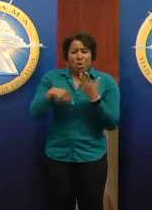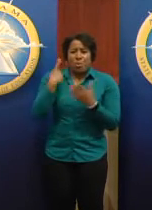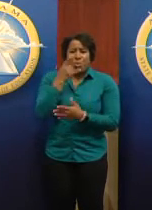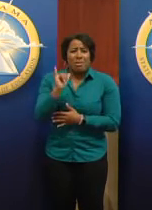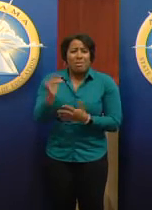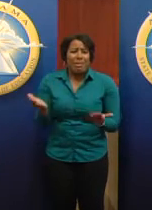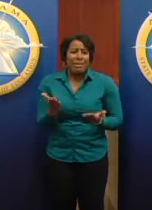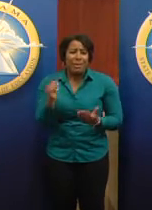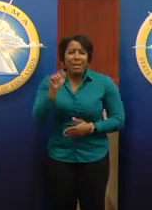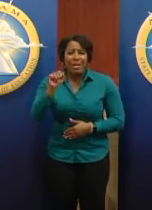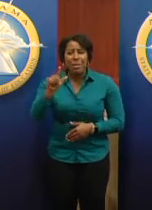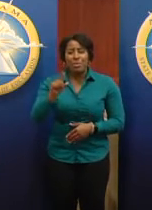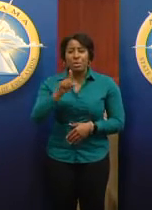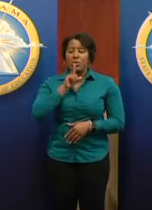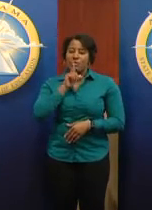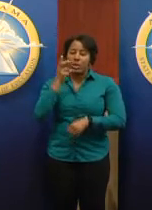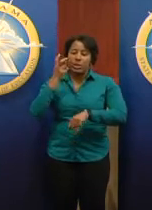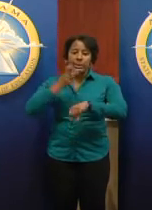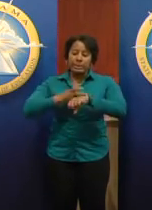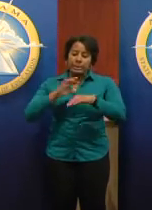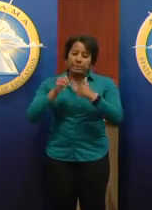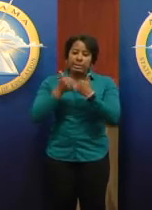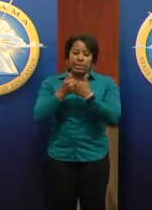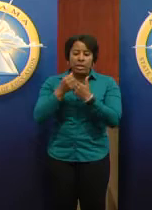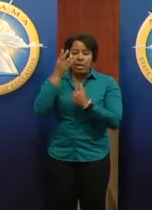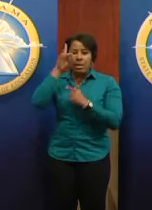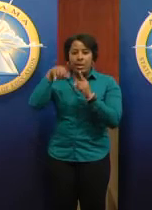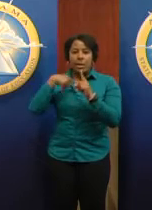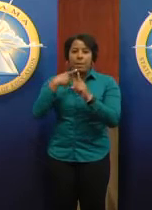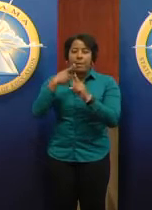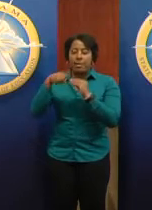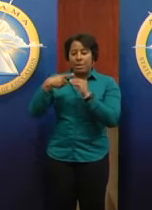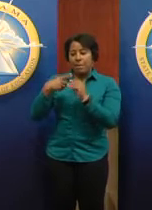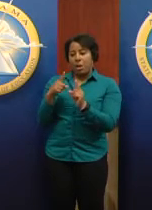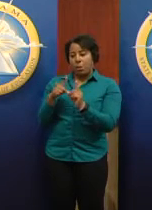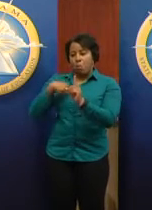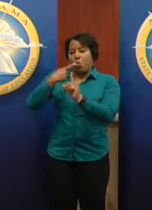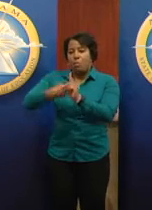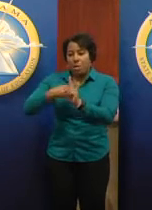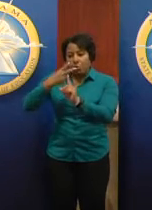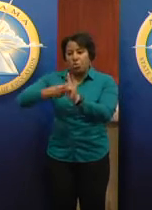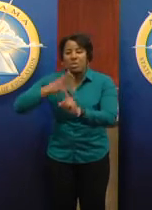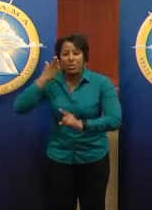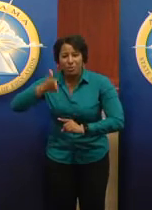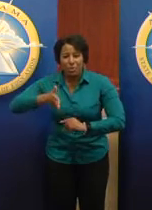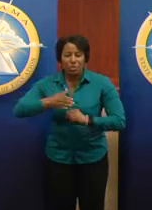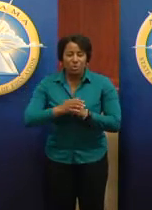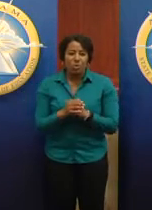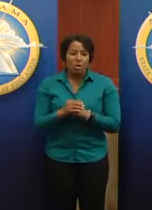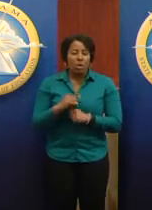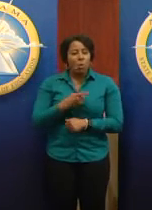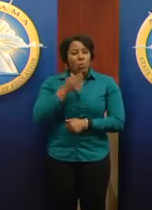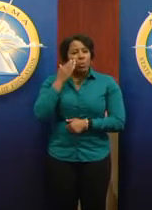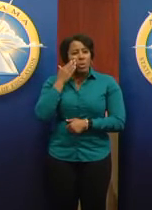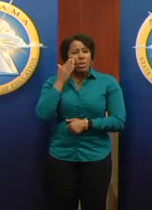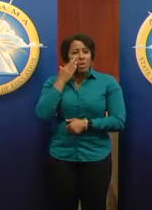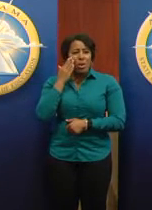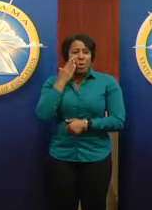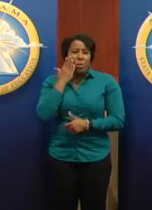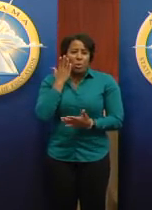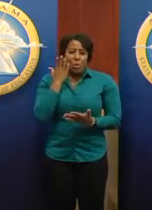it's been very difficult to think about how things are going to look a month in the future or 2 or 3 months into the future. So we know that there are going to be many things that